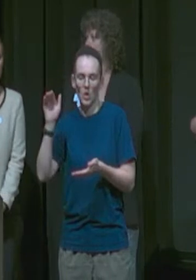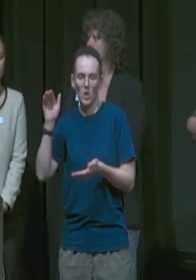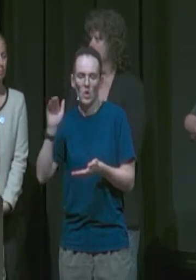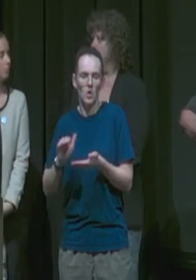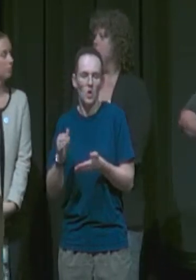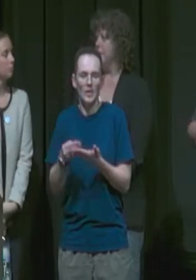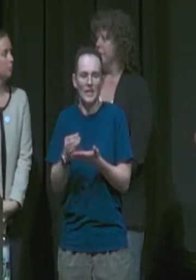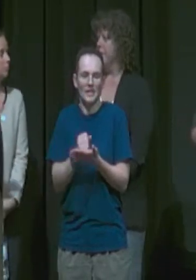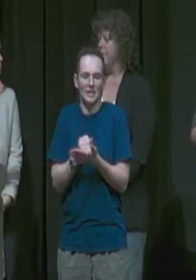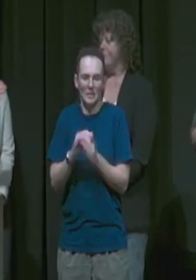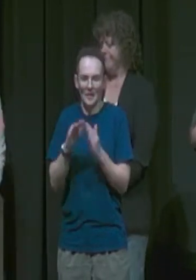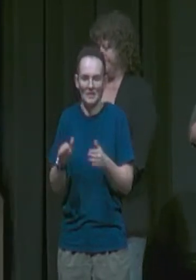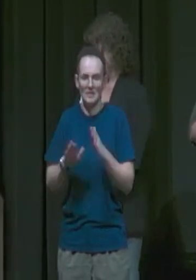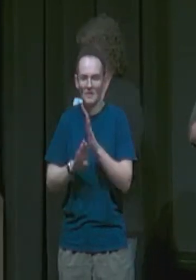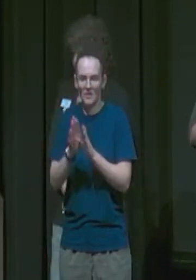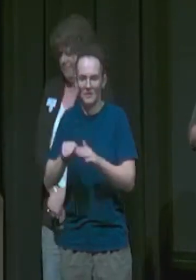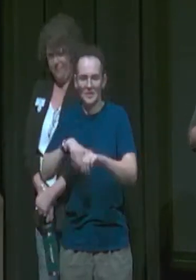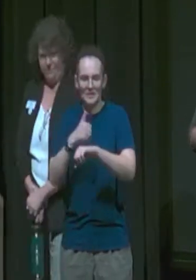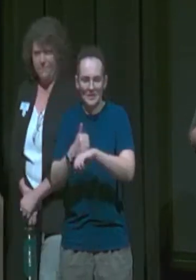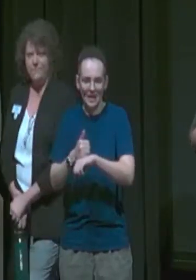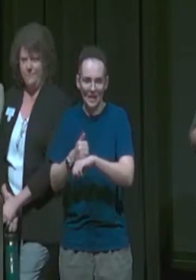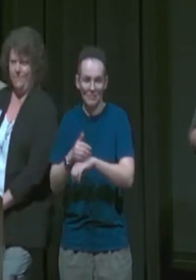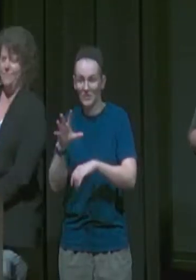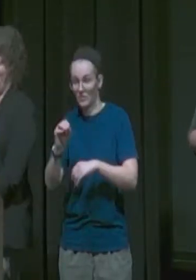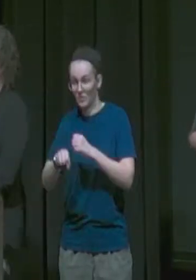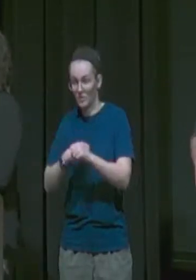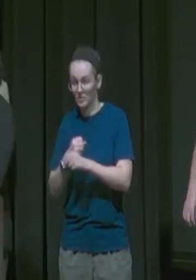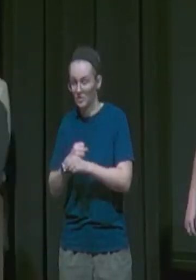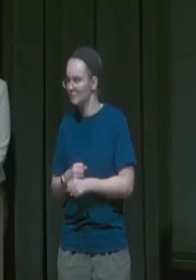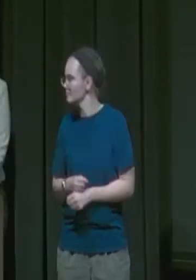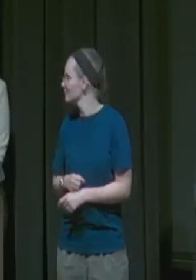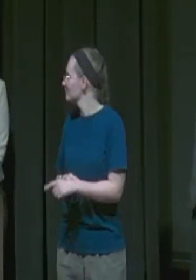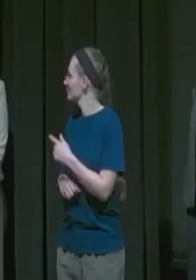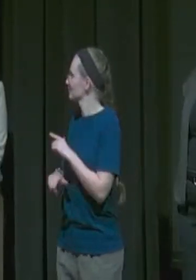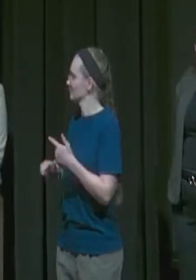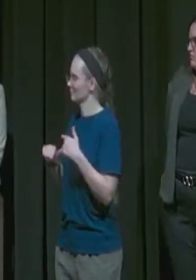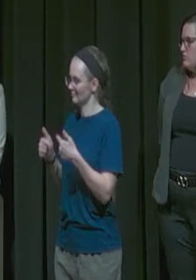development moved in there in 50 years from now? Chief?